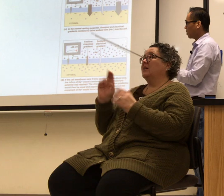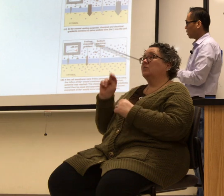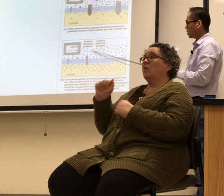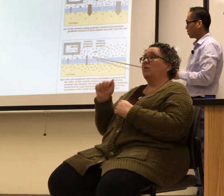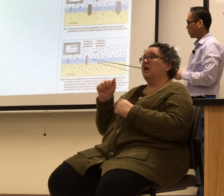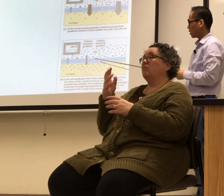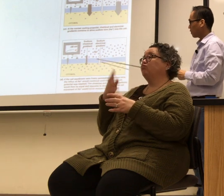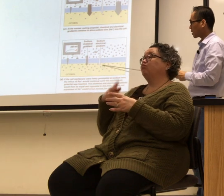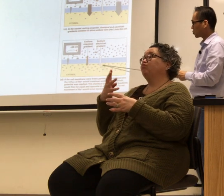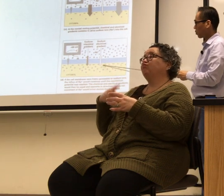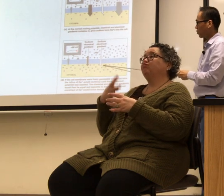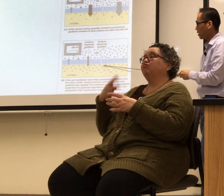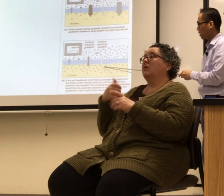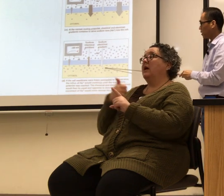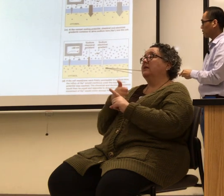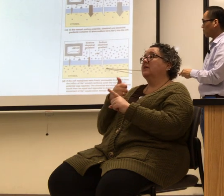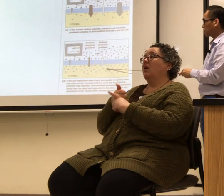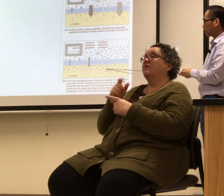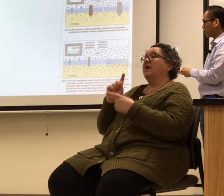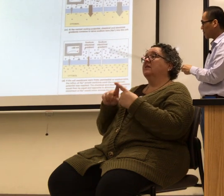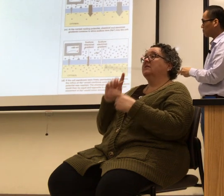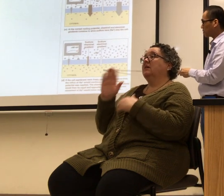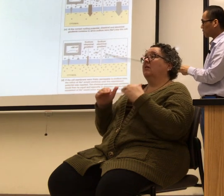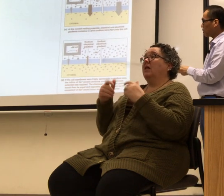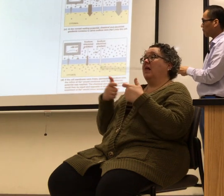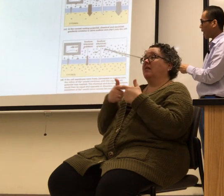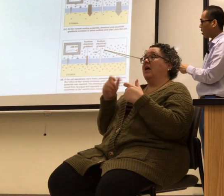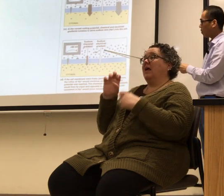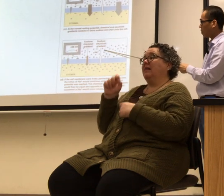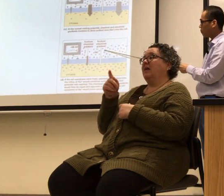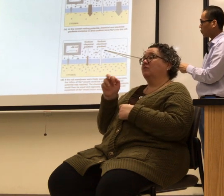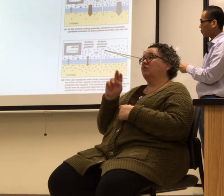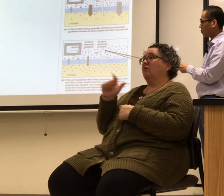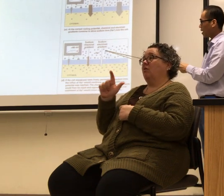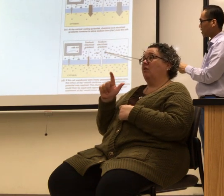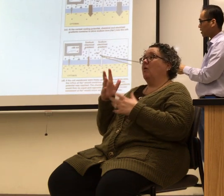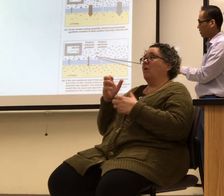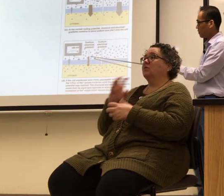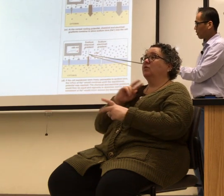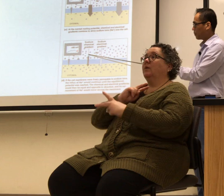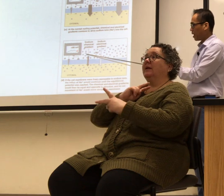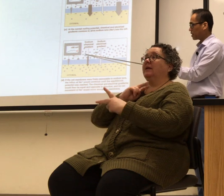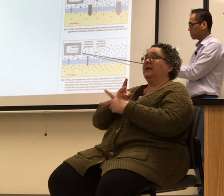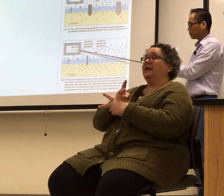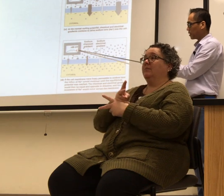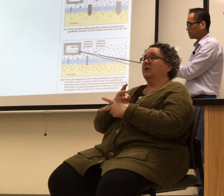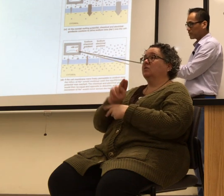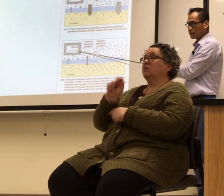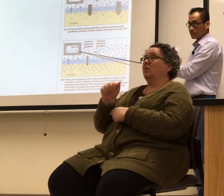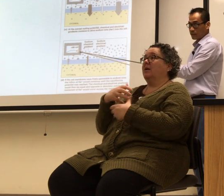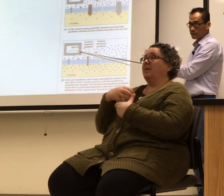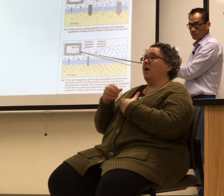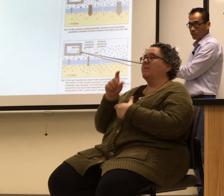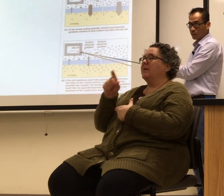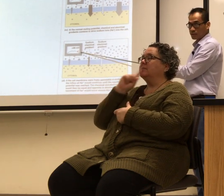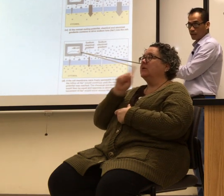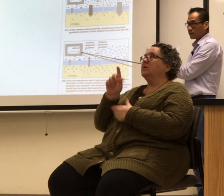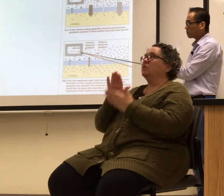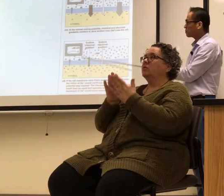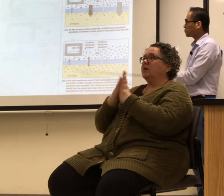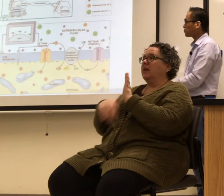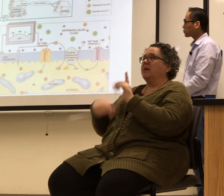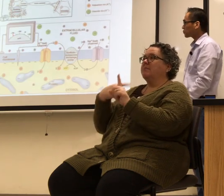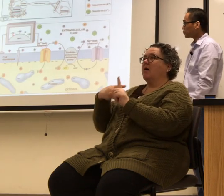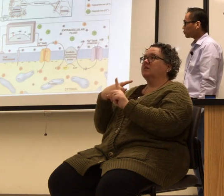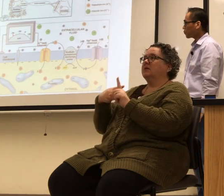flow until the electrical gradient wants to keep the sodium out, it has to get very positive, plus 66. That's what we're